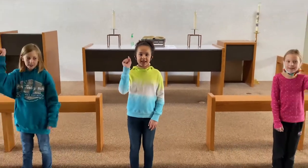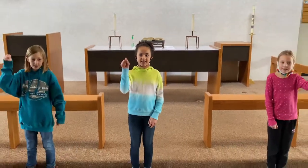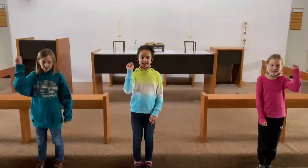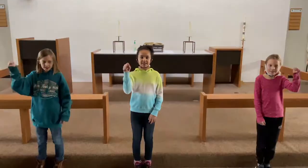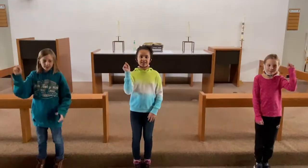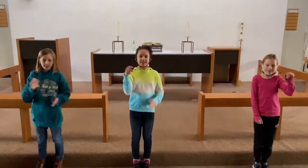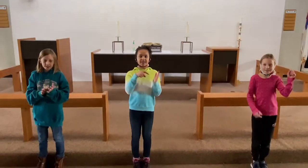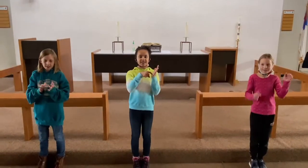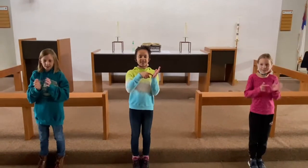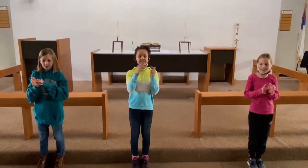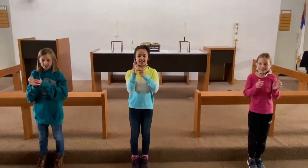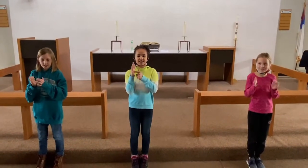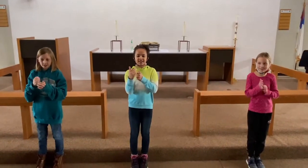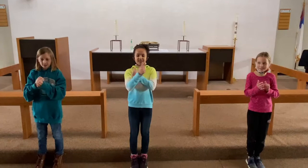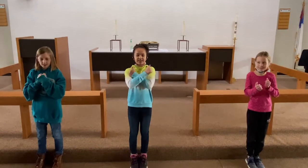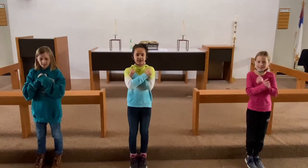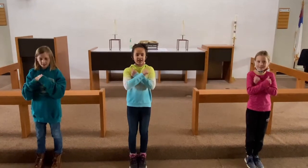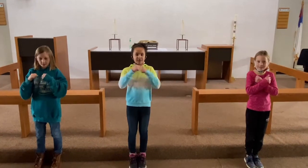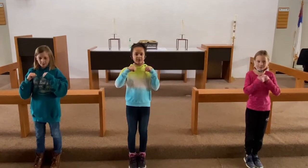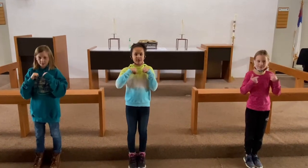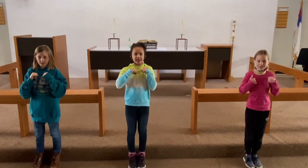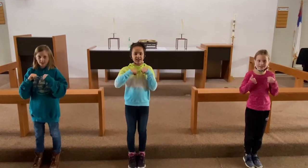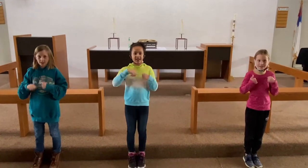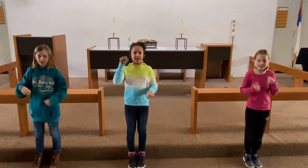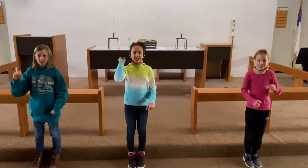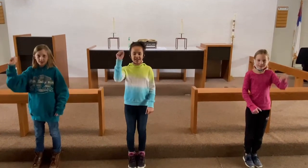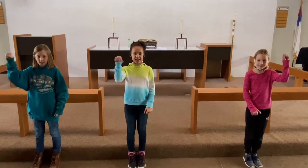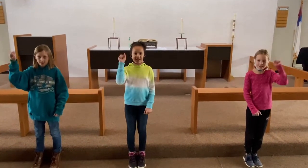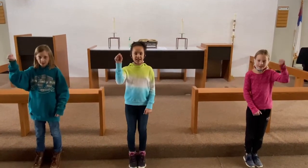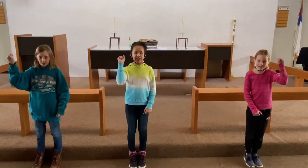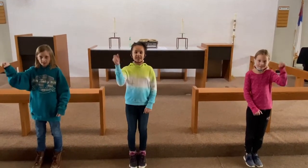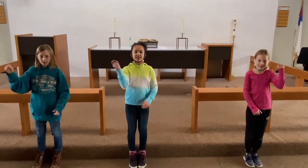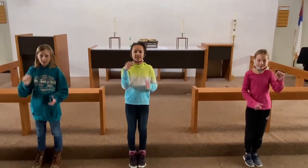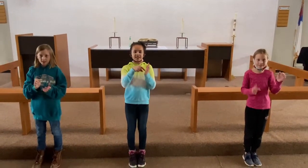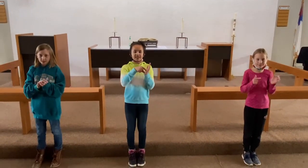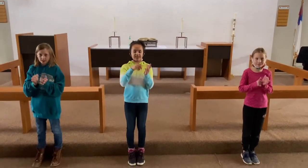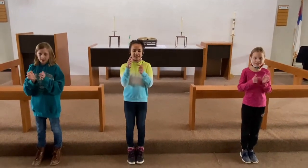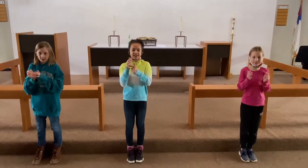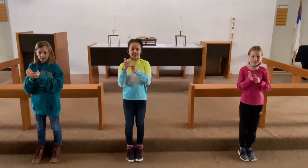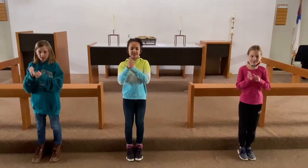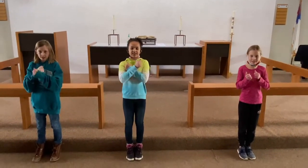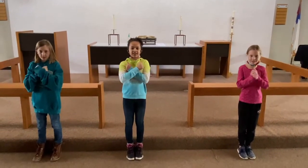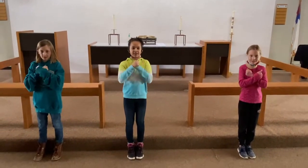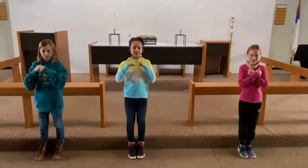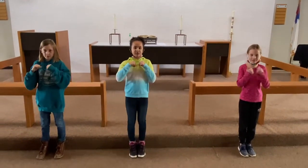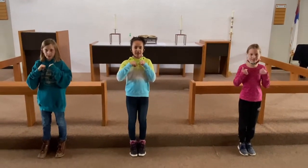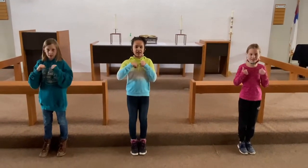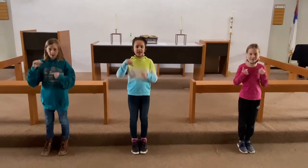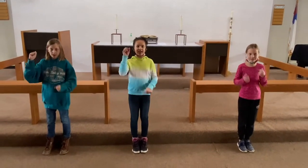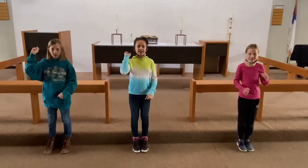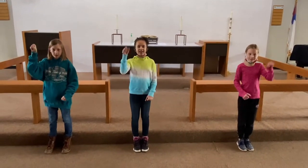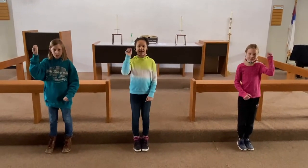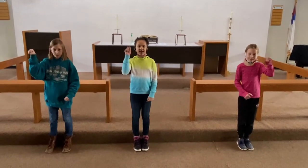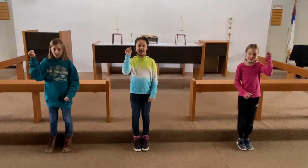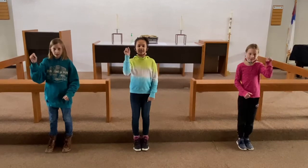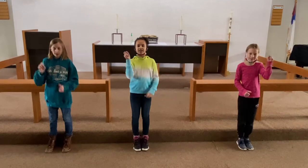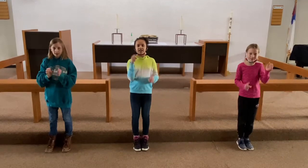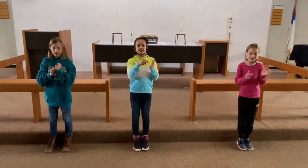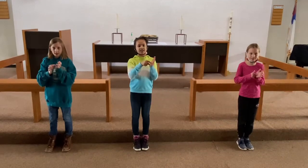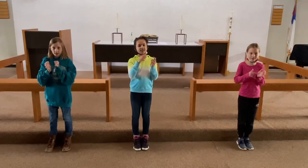Yes, Jesus loves me. Yes, Jesus loves me. Yes,